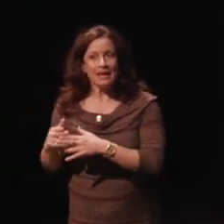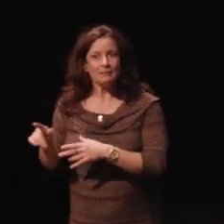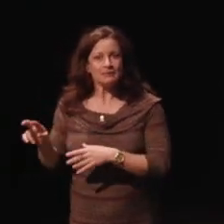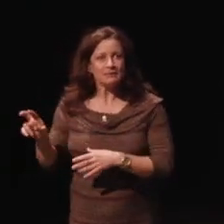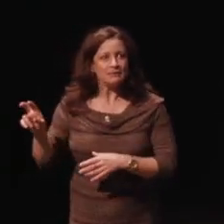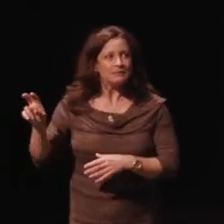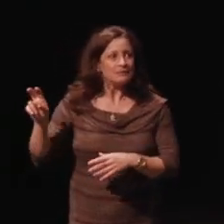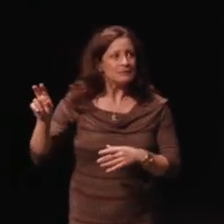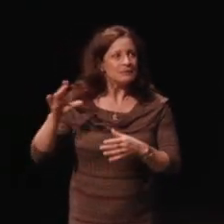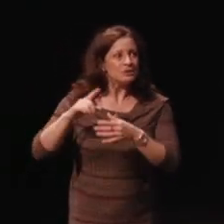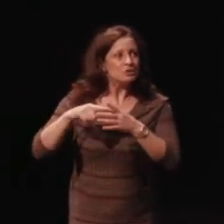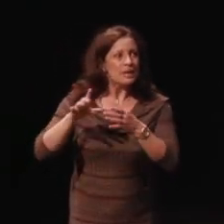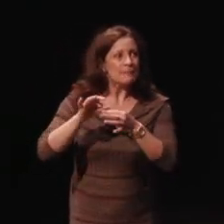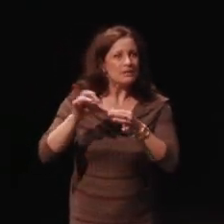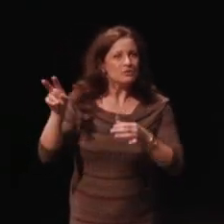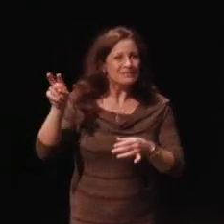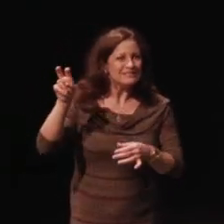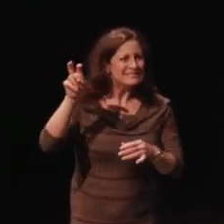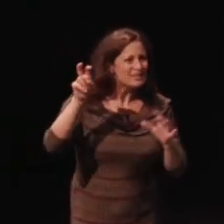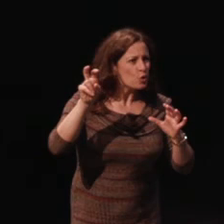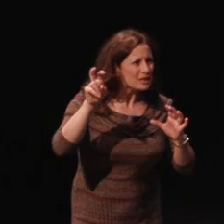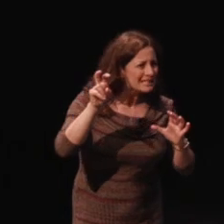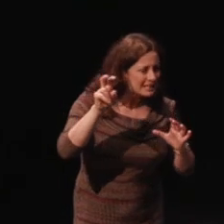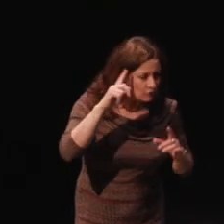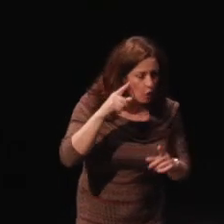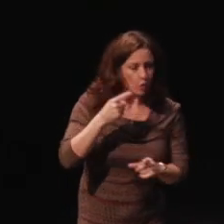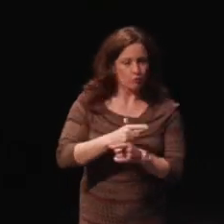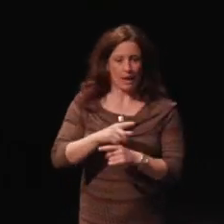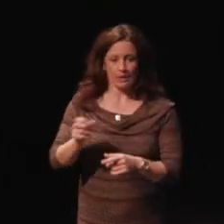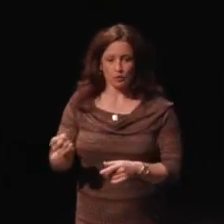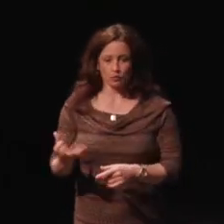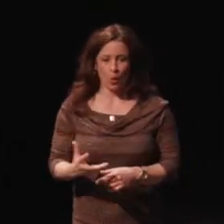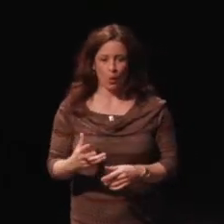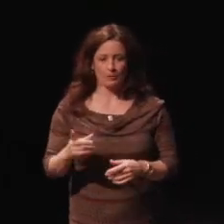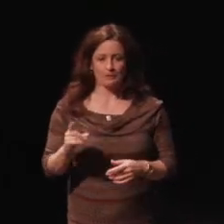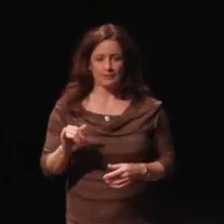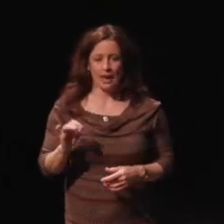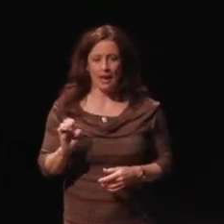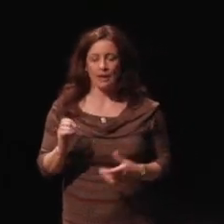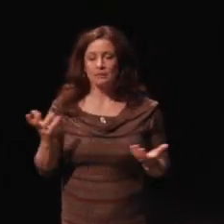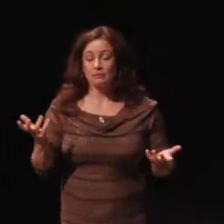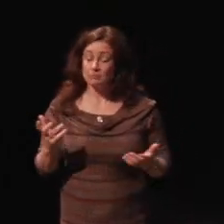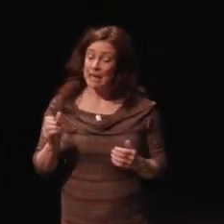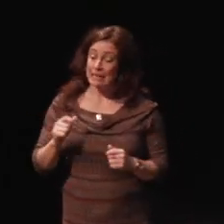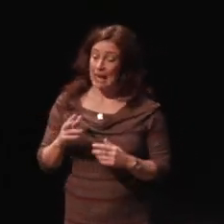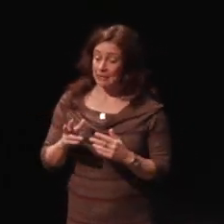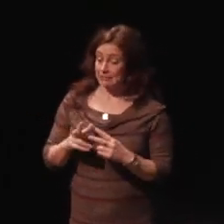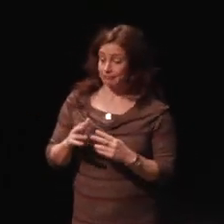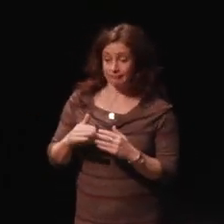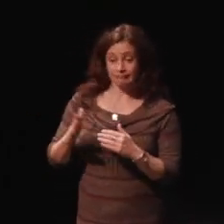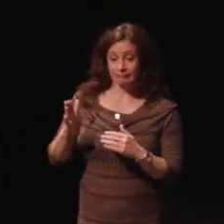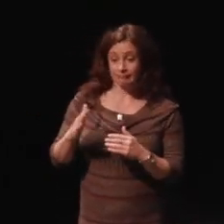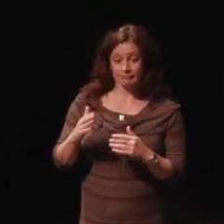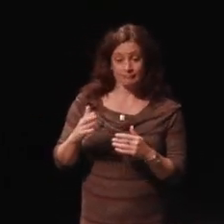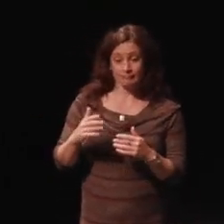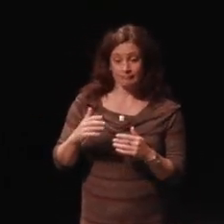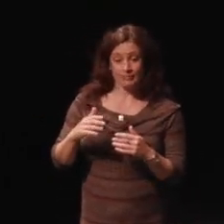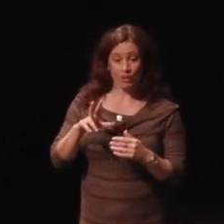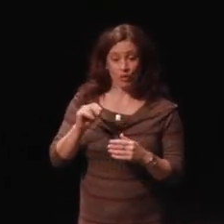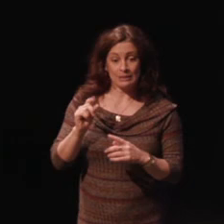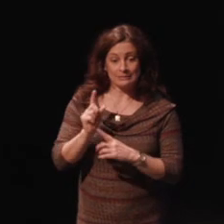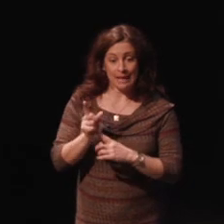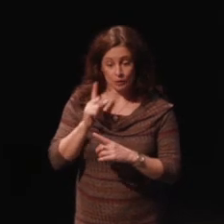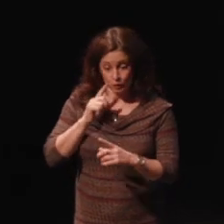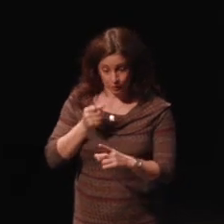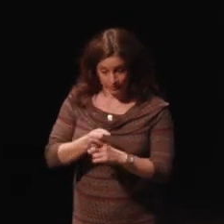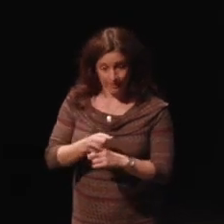read chat messages. Now, it can take 30 seconds easily just to get to the die. Instead, we implement a